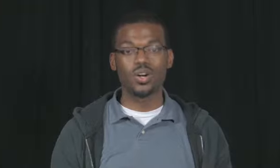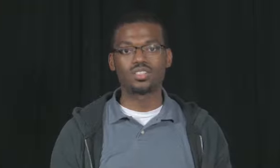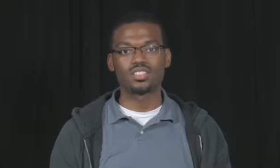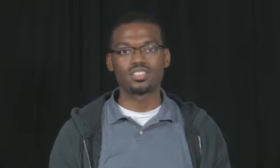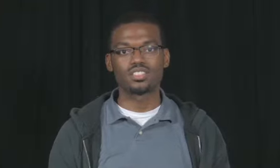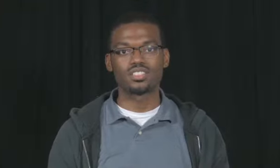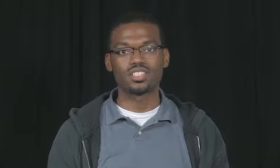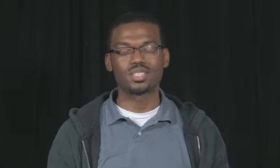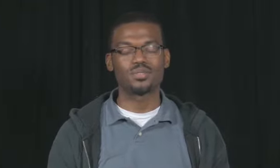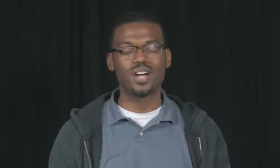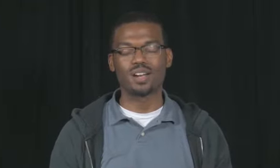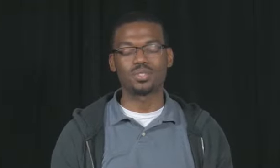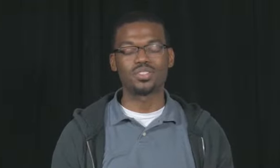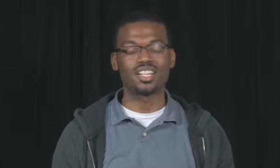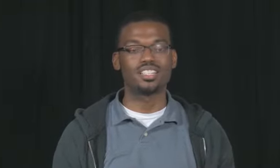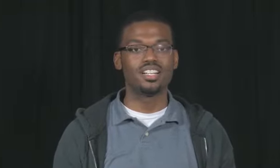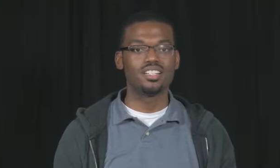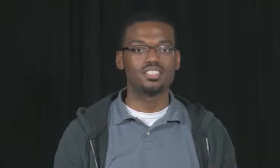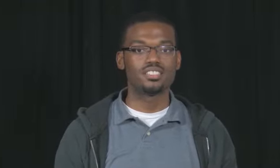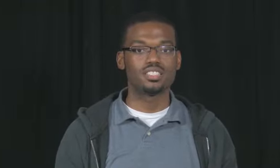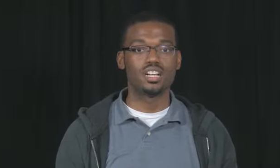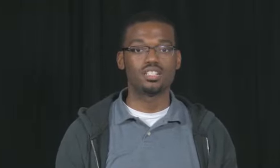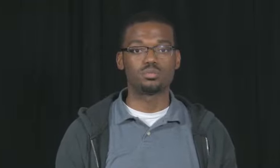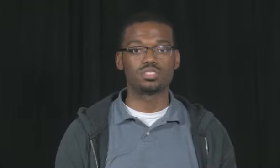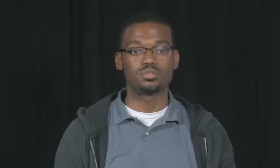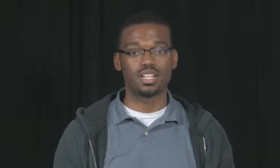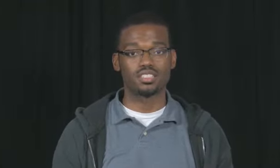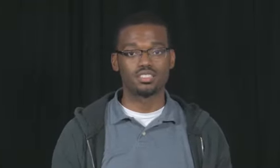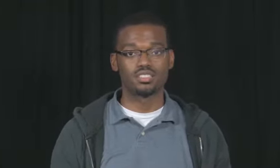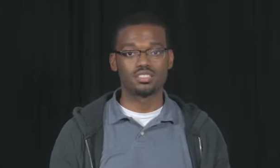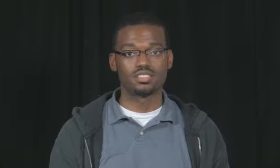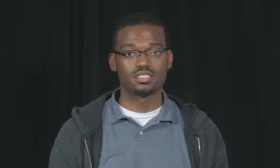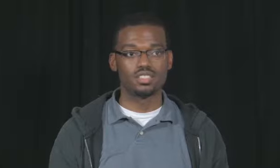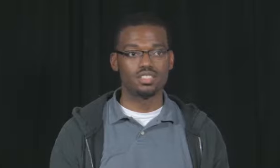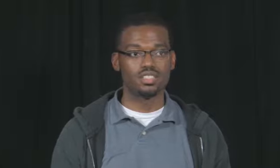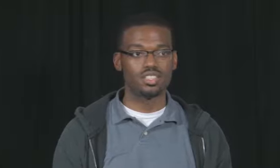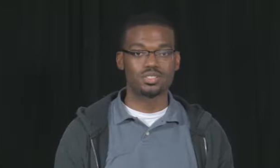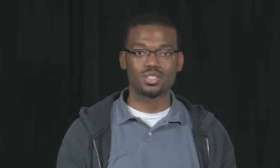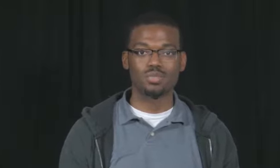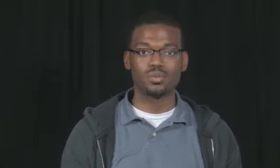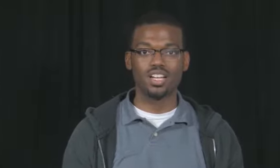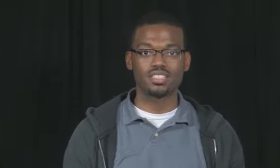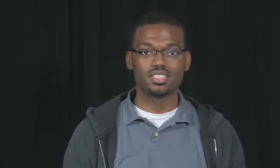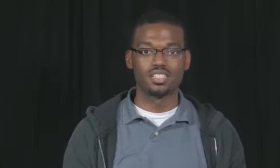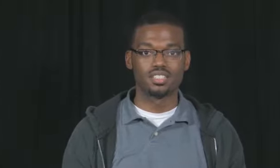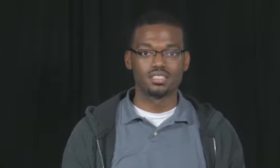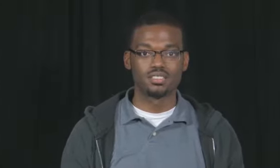Coral is far more red than her lips red. If snow be white, why